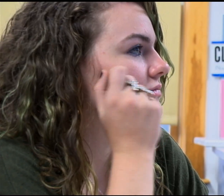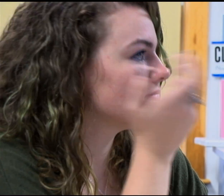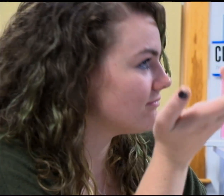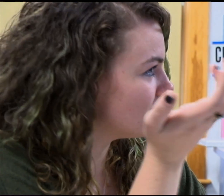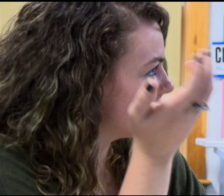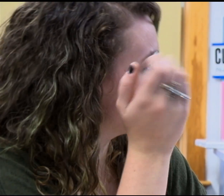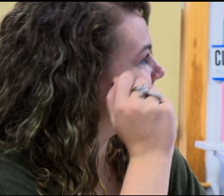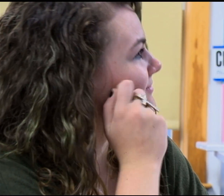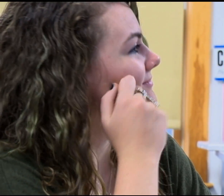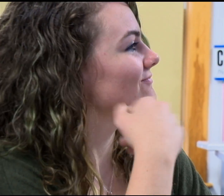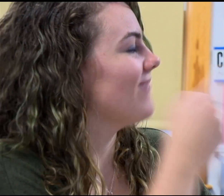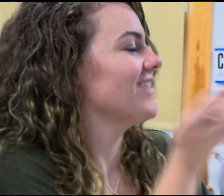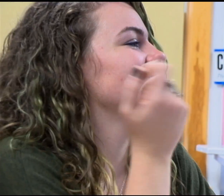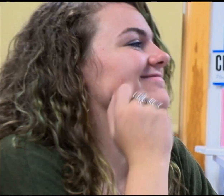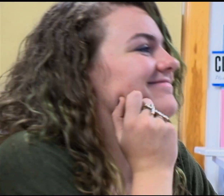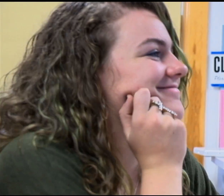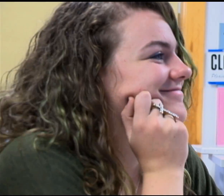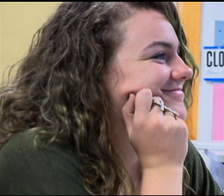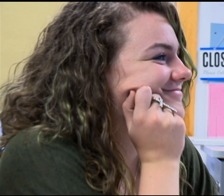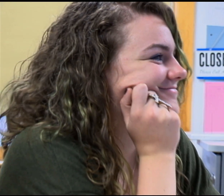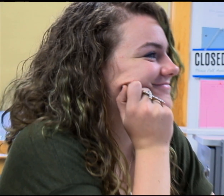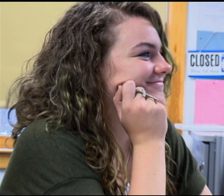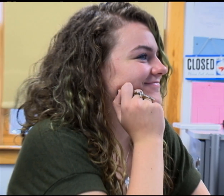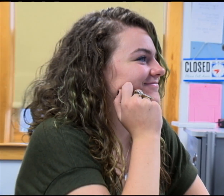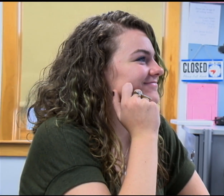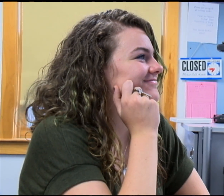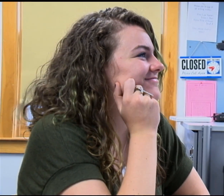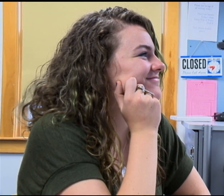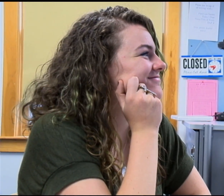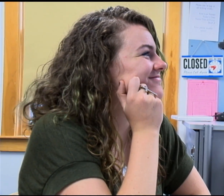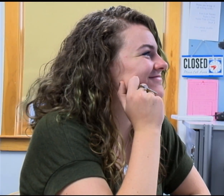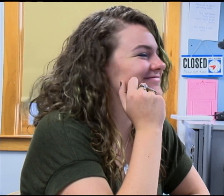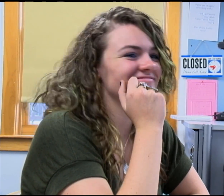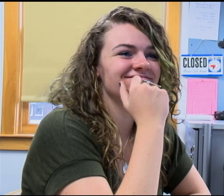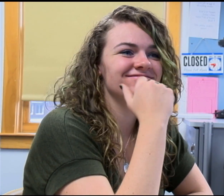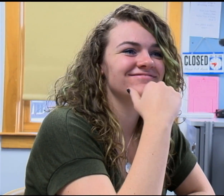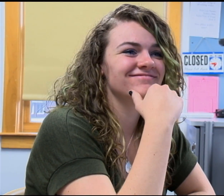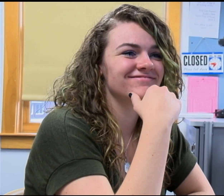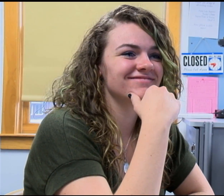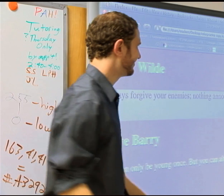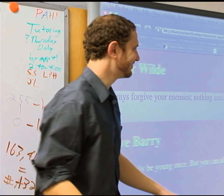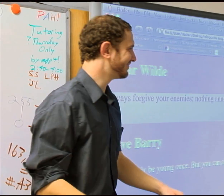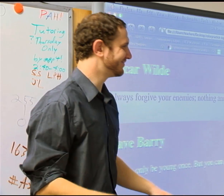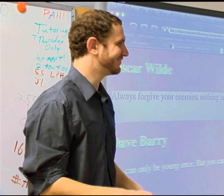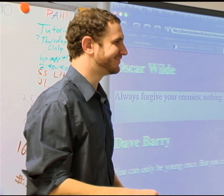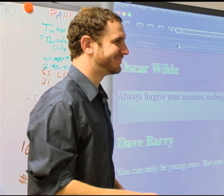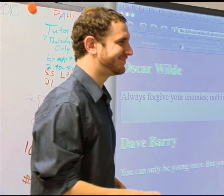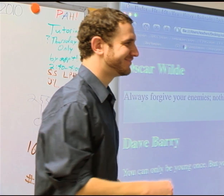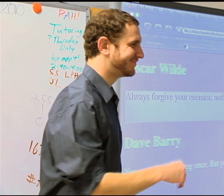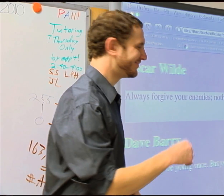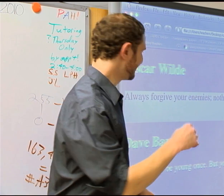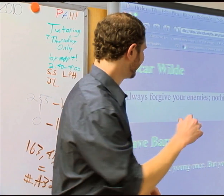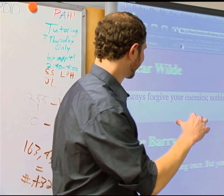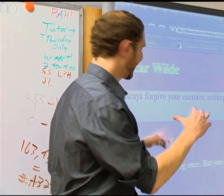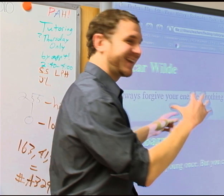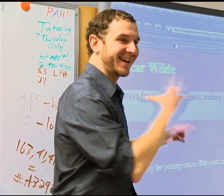See? I told you. It gives them a boost of self-confidence, knowing that they have a little bit of college